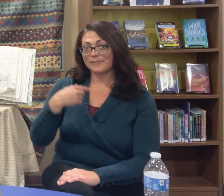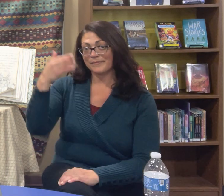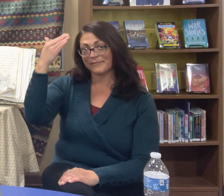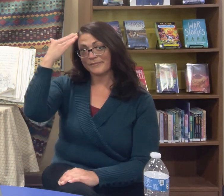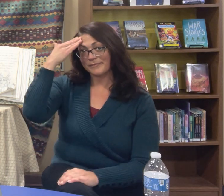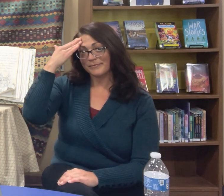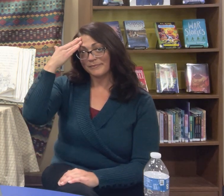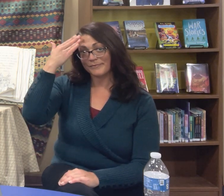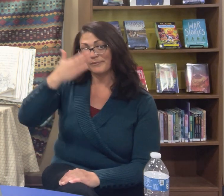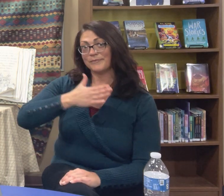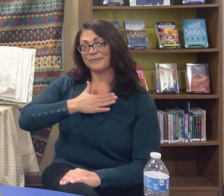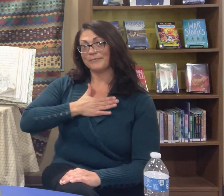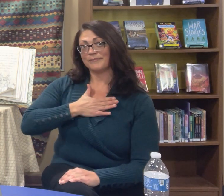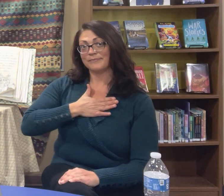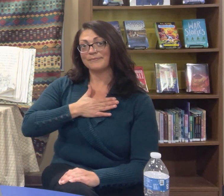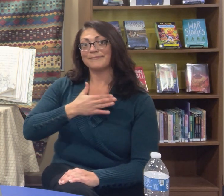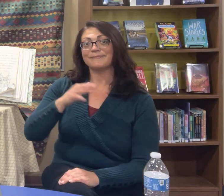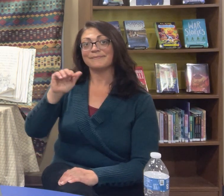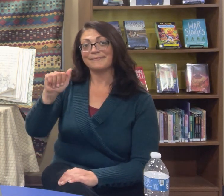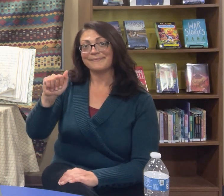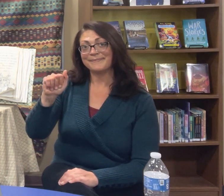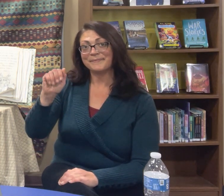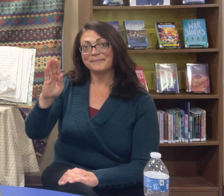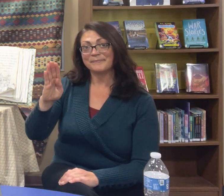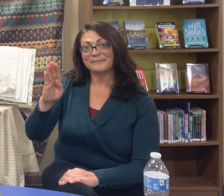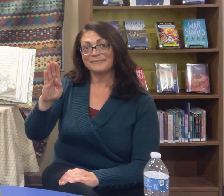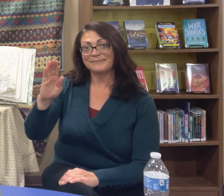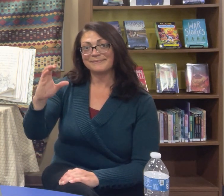Now I know my